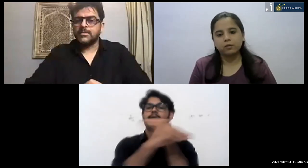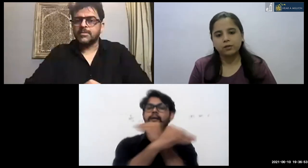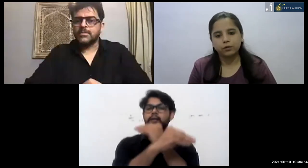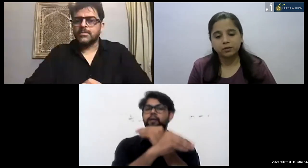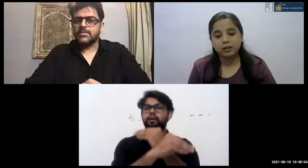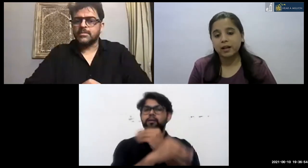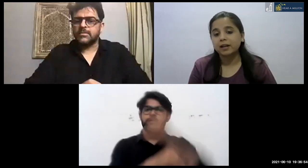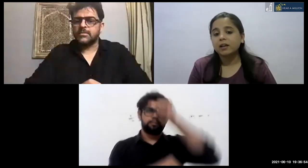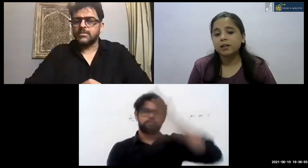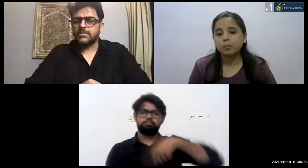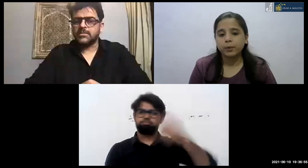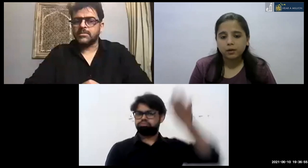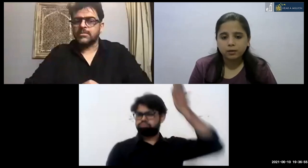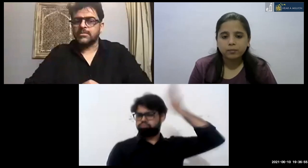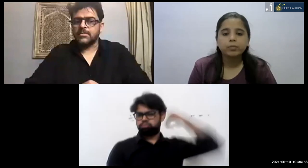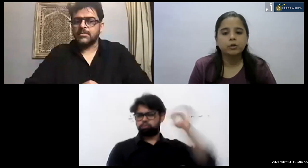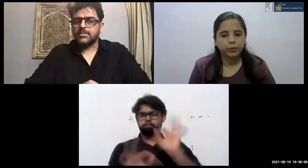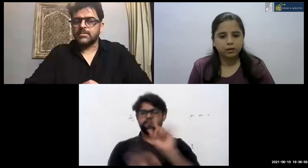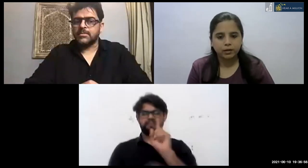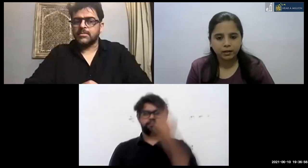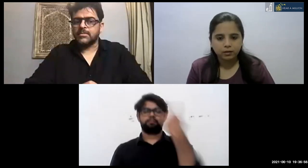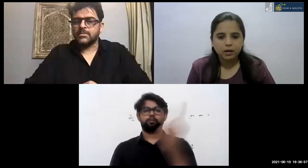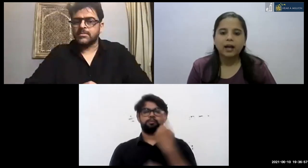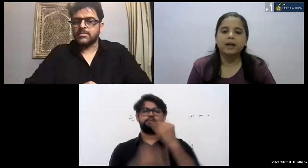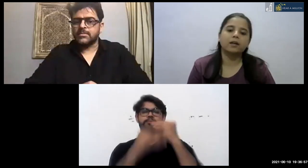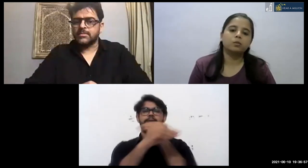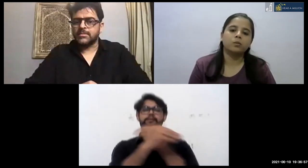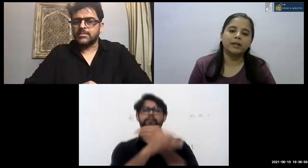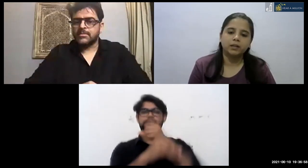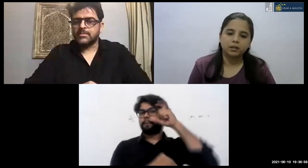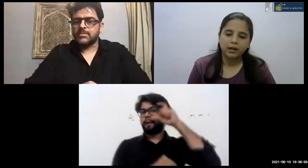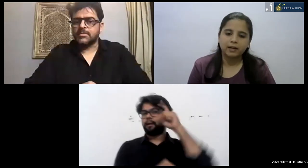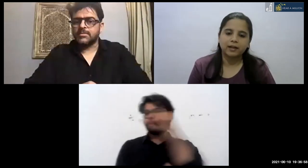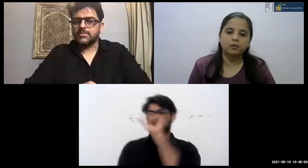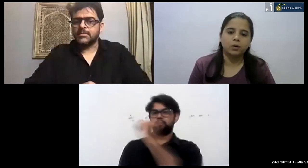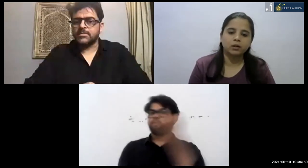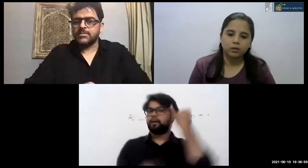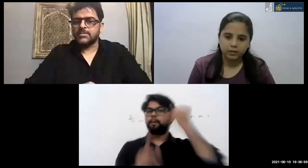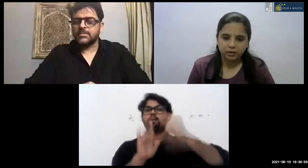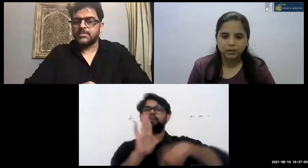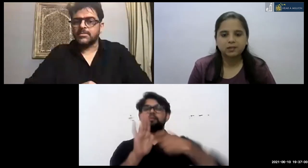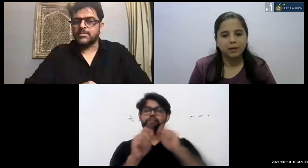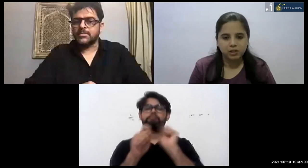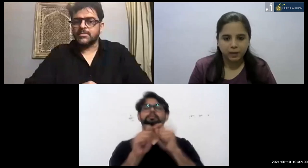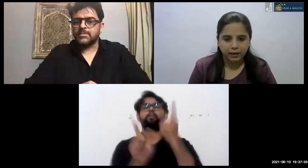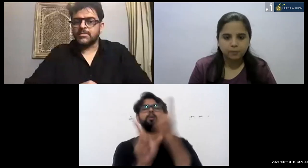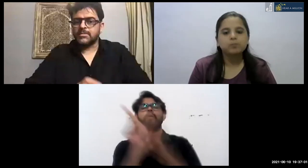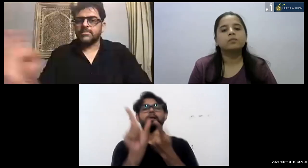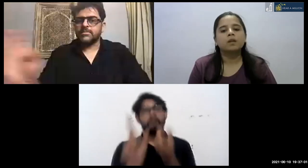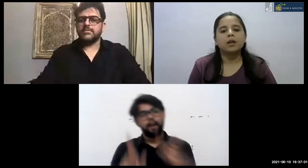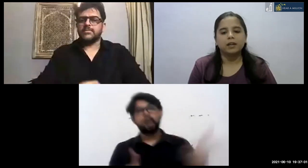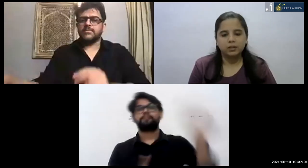then I did peer-to-peer learning. I went there and I worked over there with Sibaji